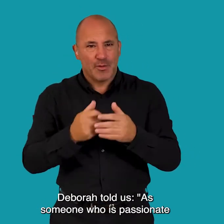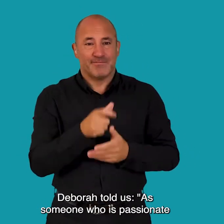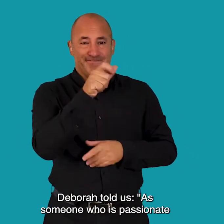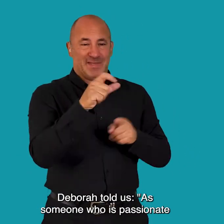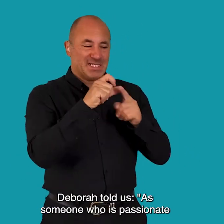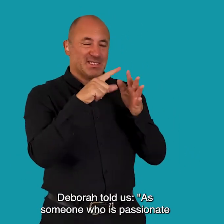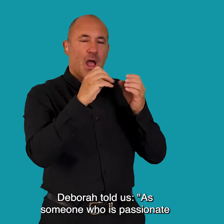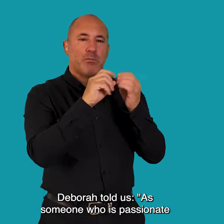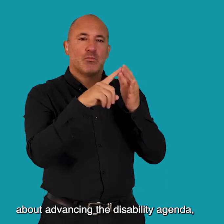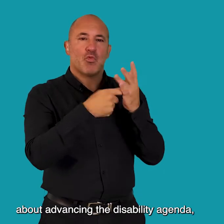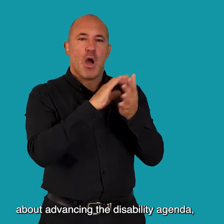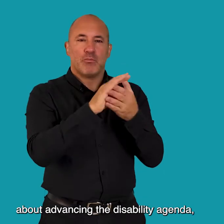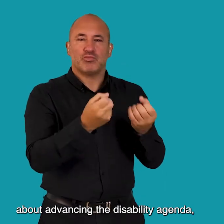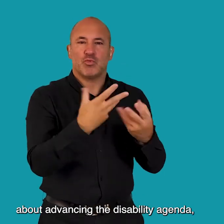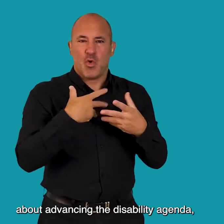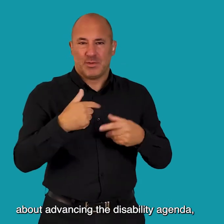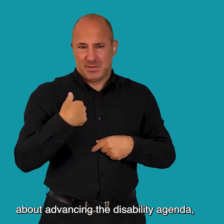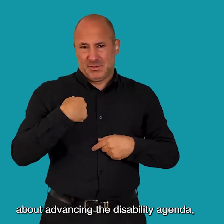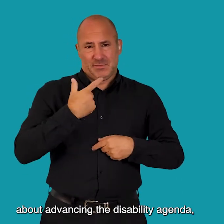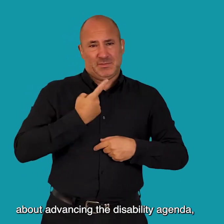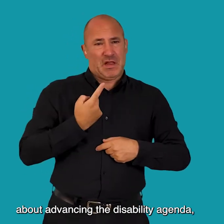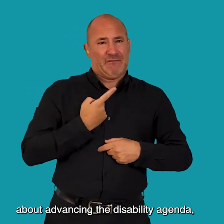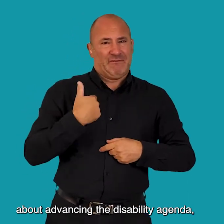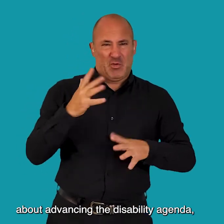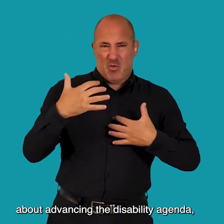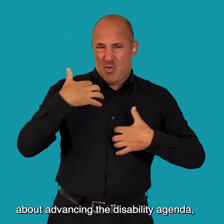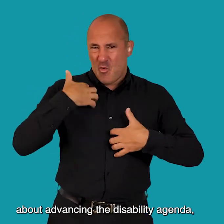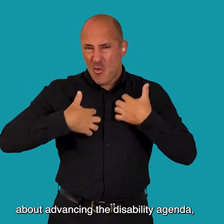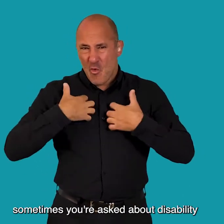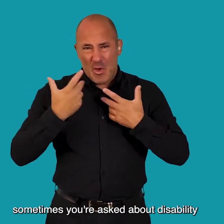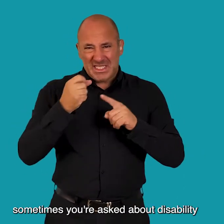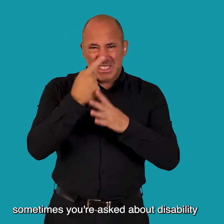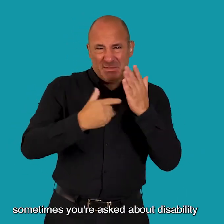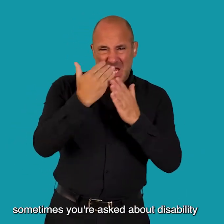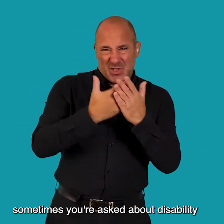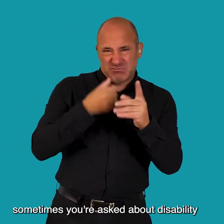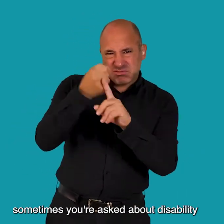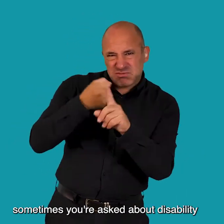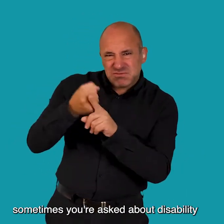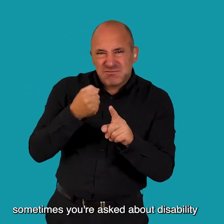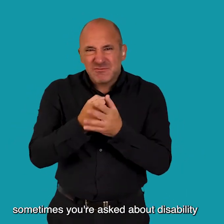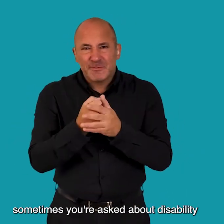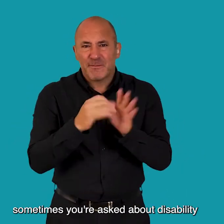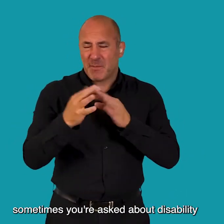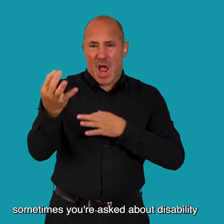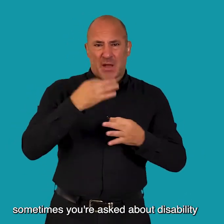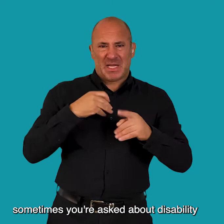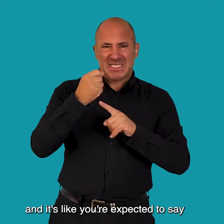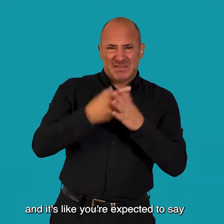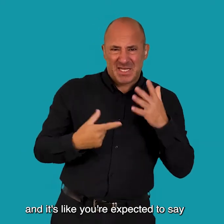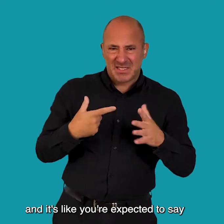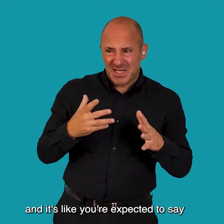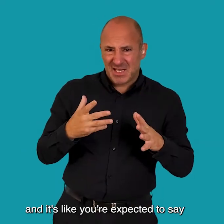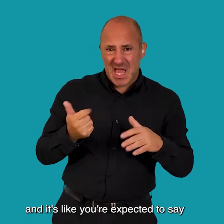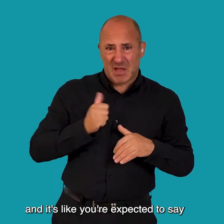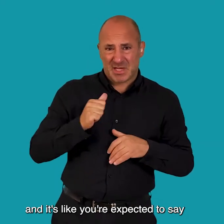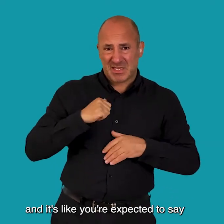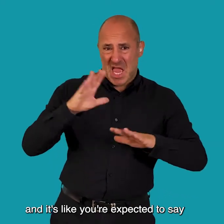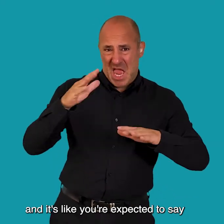someone who is passionate about advancing the disability agenda, sometimes you're asked about disability and it's like you're expected to say